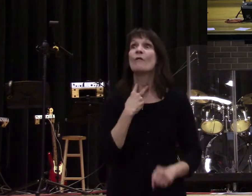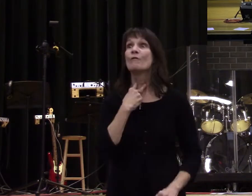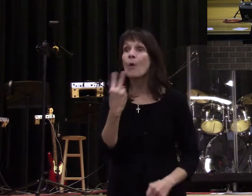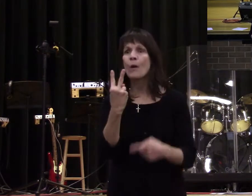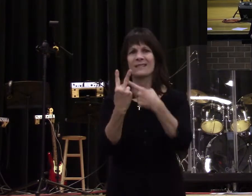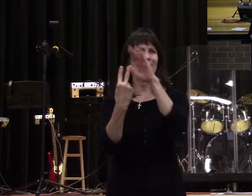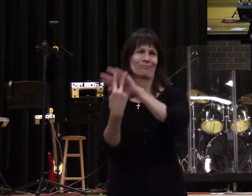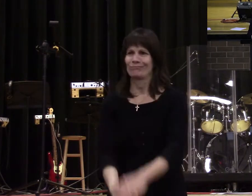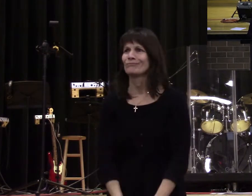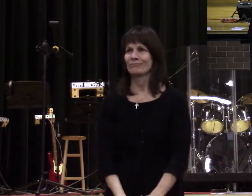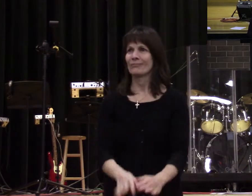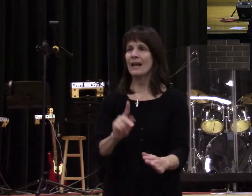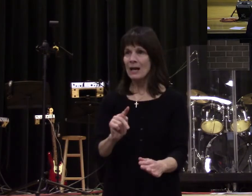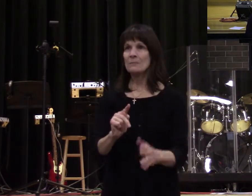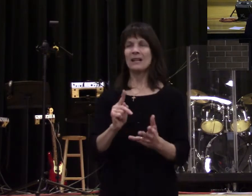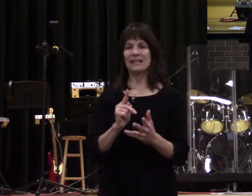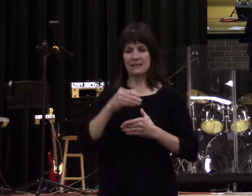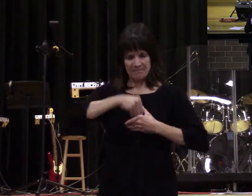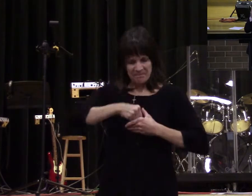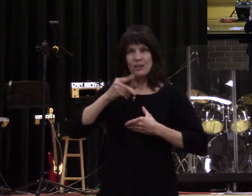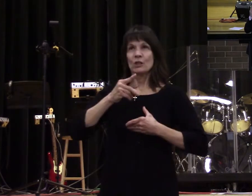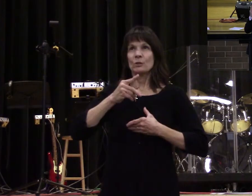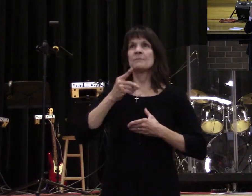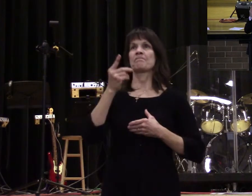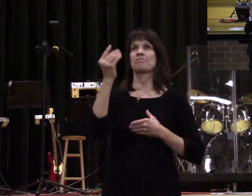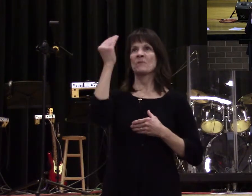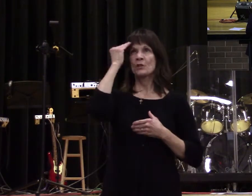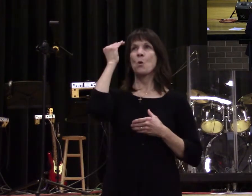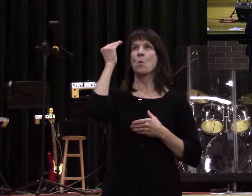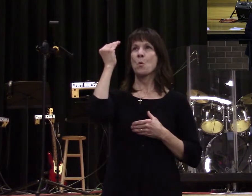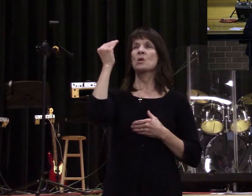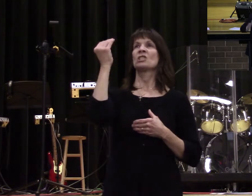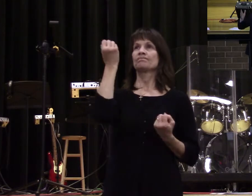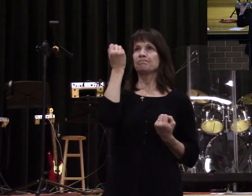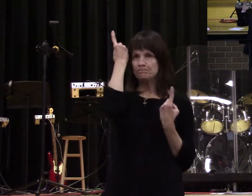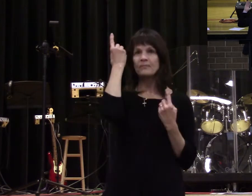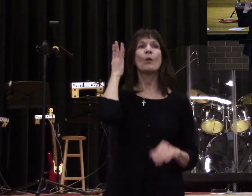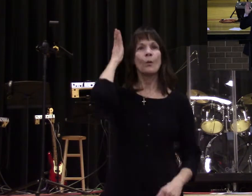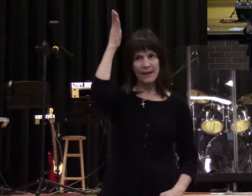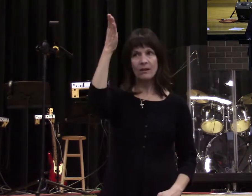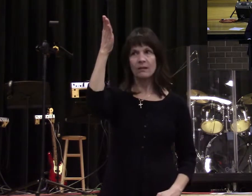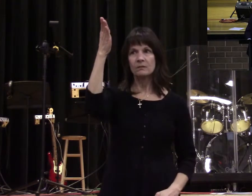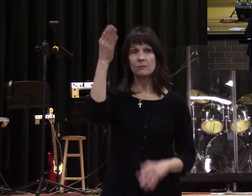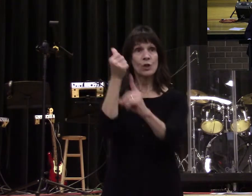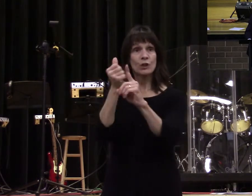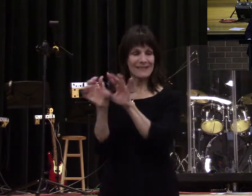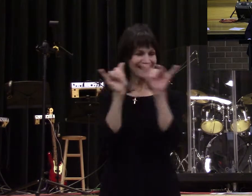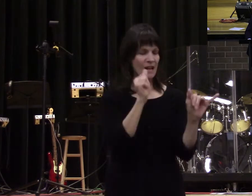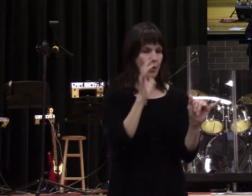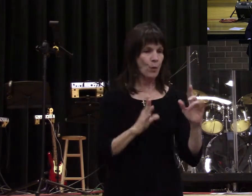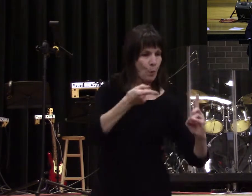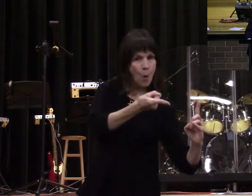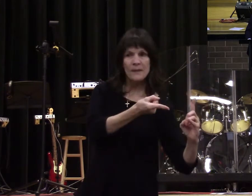worshipers, becoming a worship, a worshiper. Do you know that you, like this woman at the well, that you are called to be a